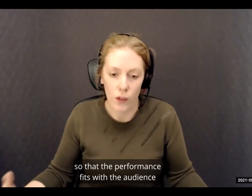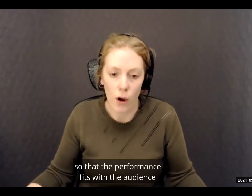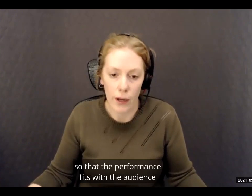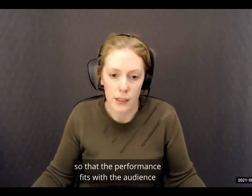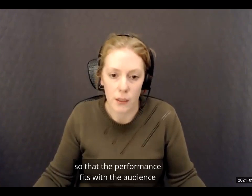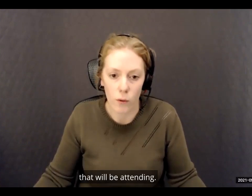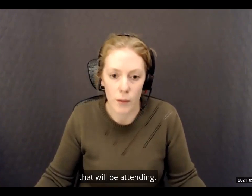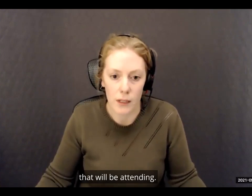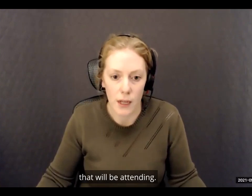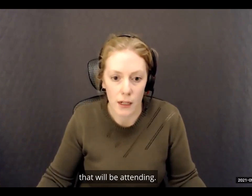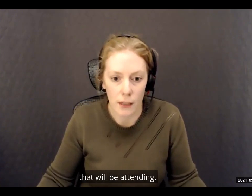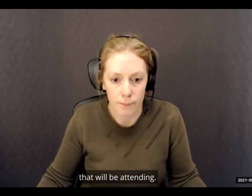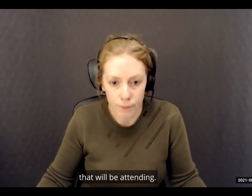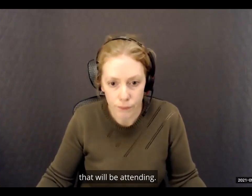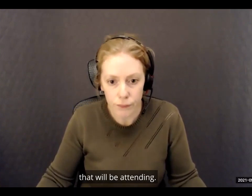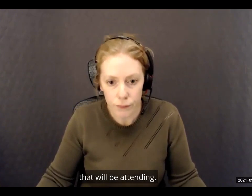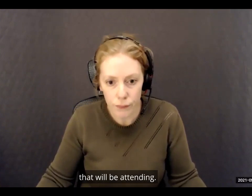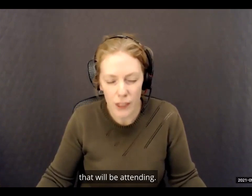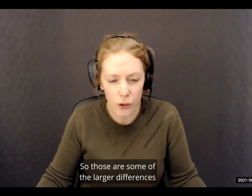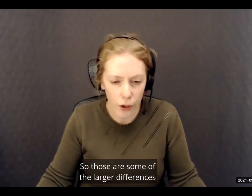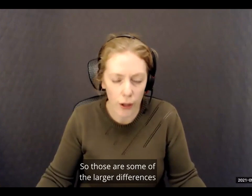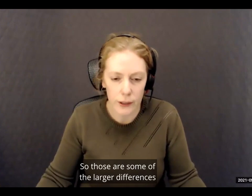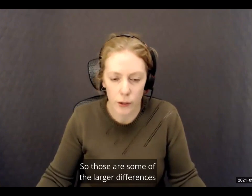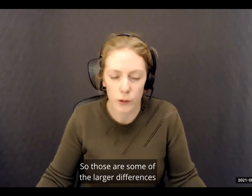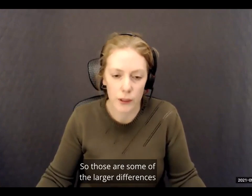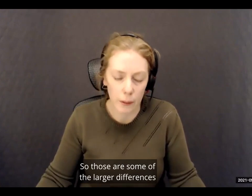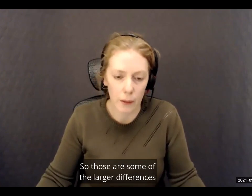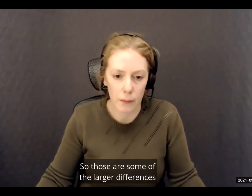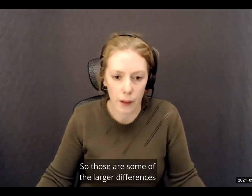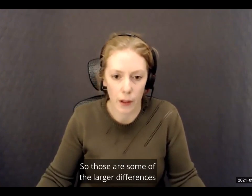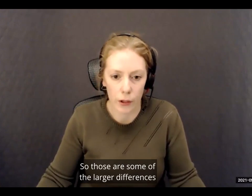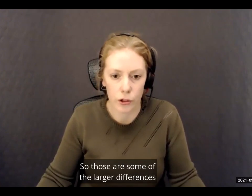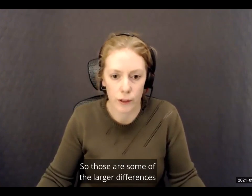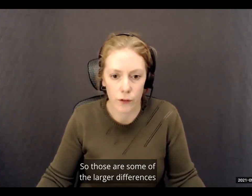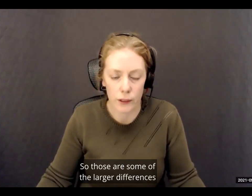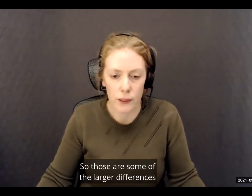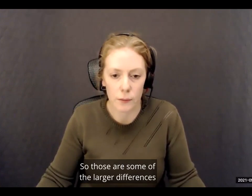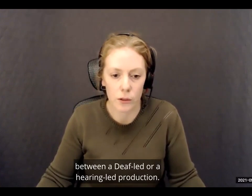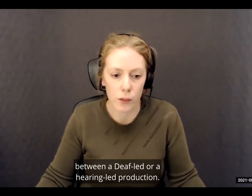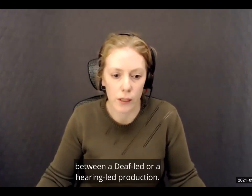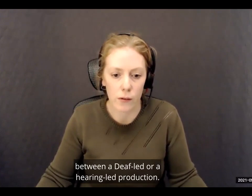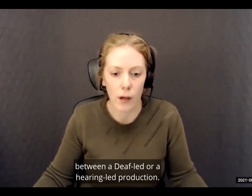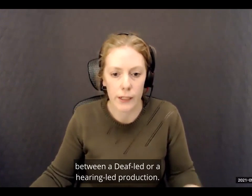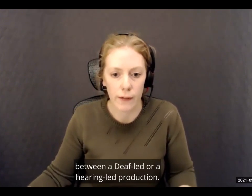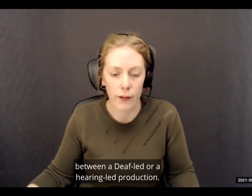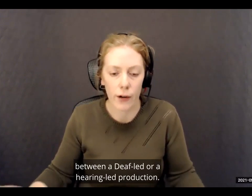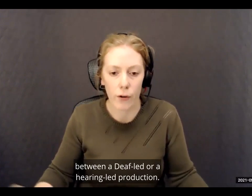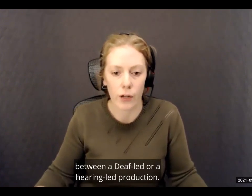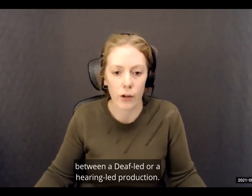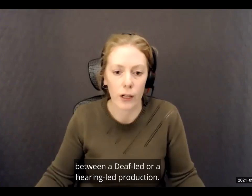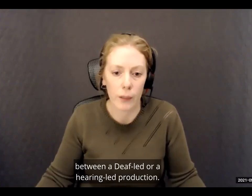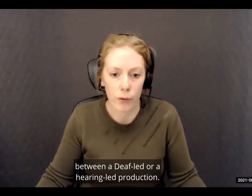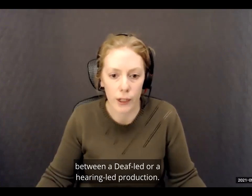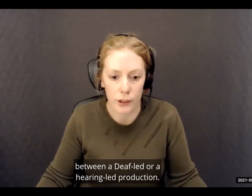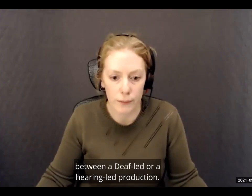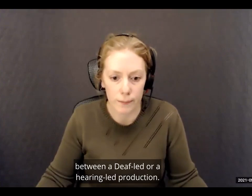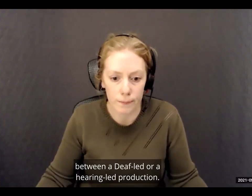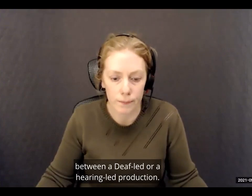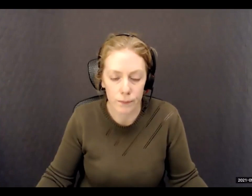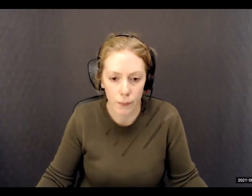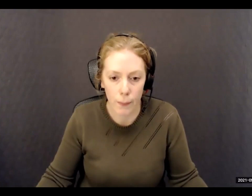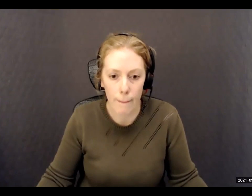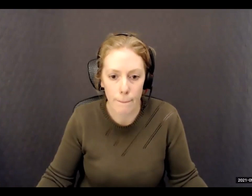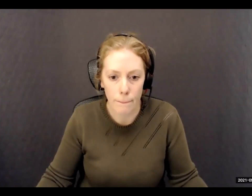fits with the audience that we'll be attending. So there are, those are some of the larger differences between a deaf-led or a hearing-led